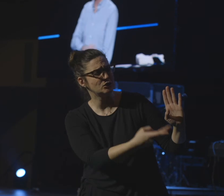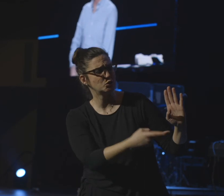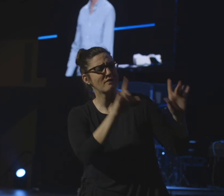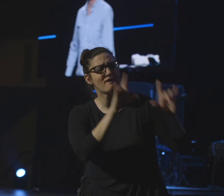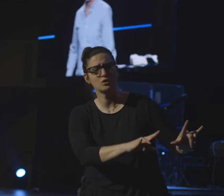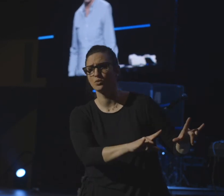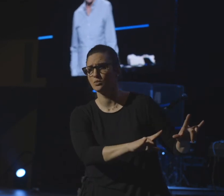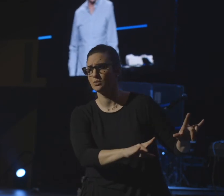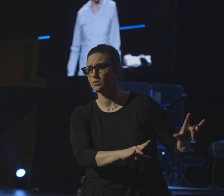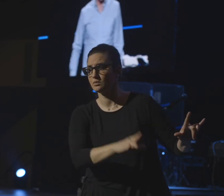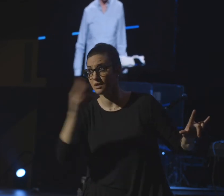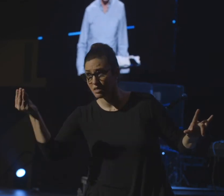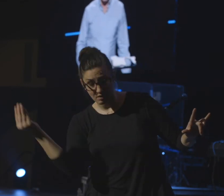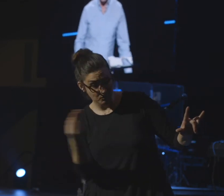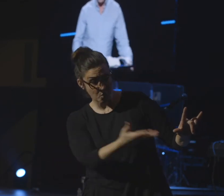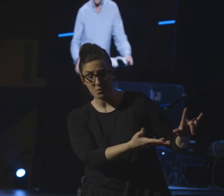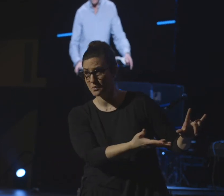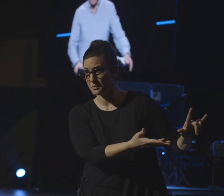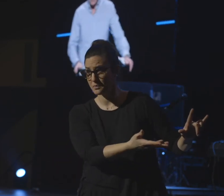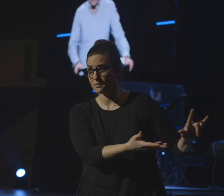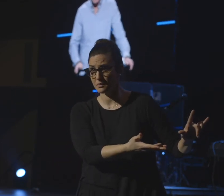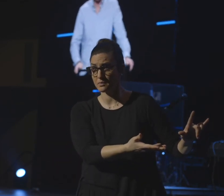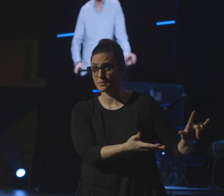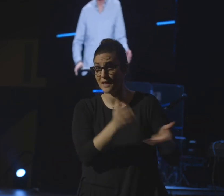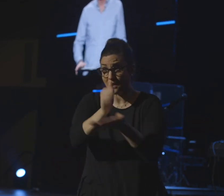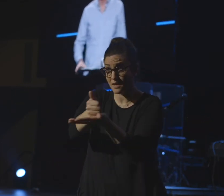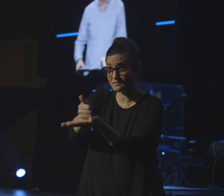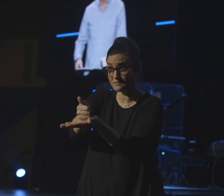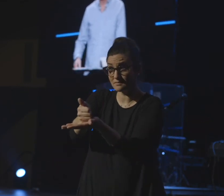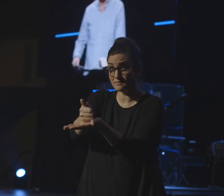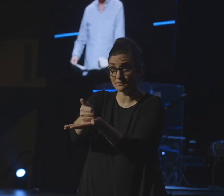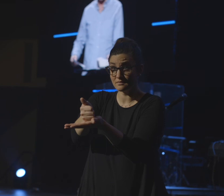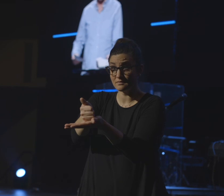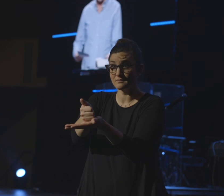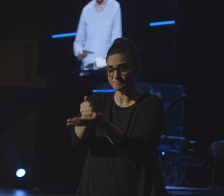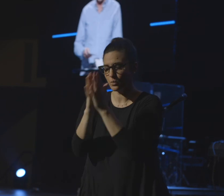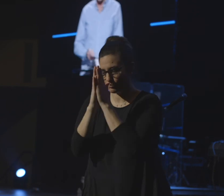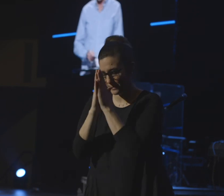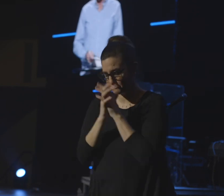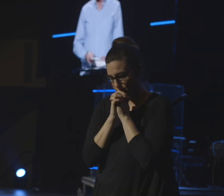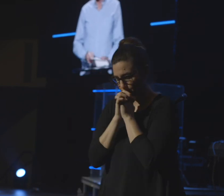you. And I have a purpose for your life. Amen? Let's pray.